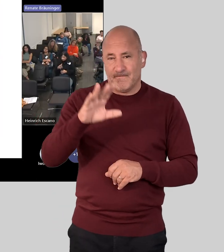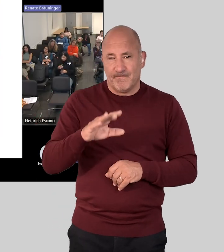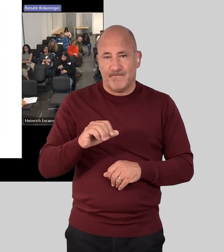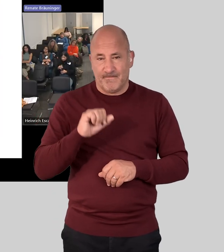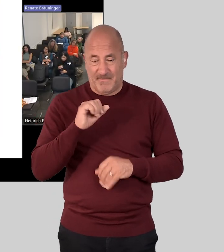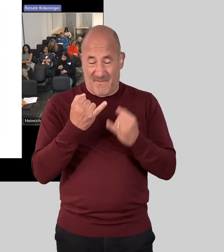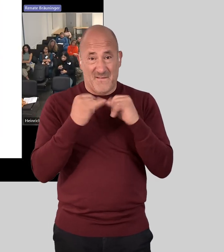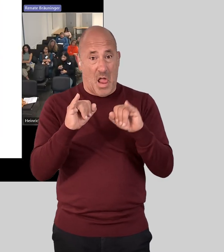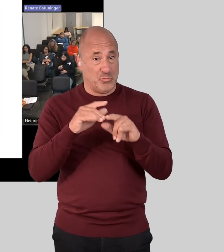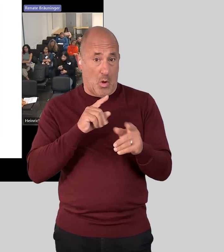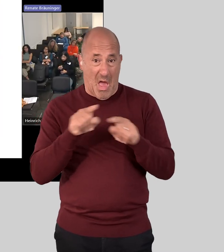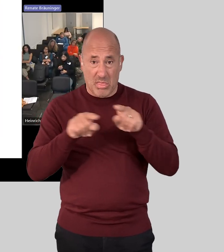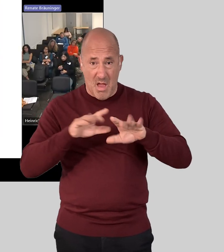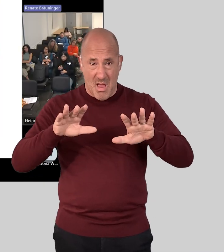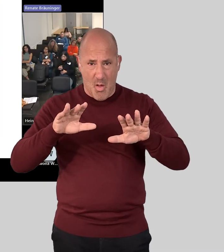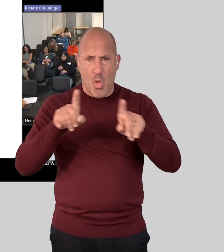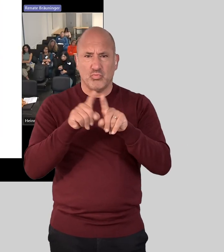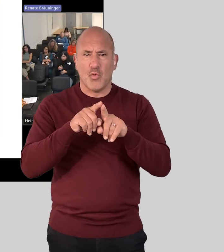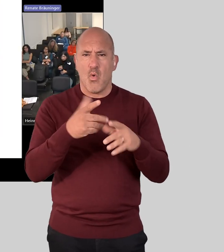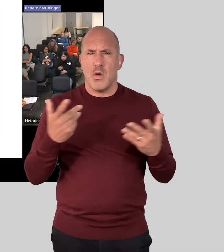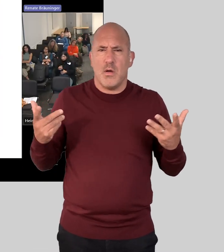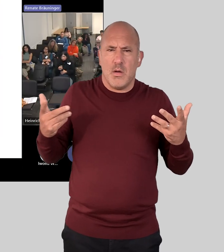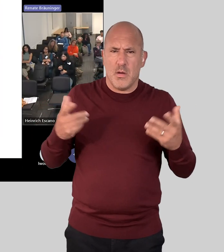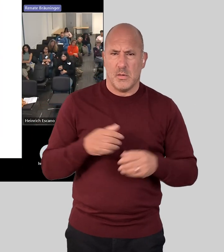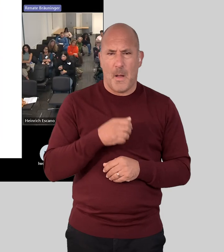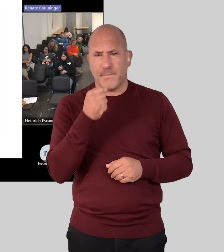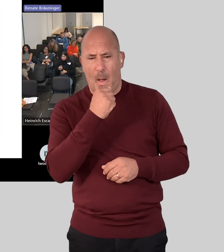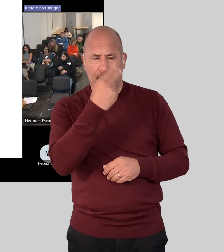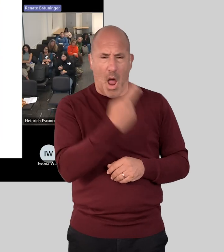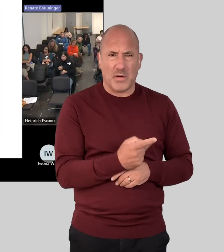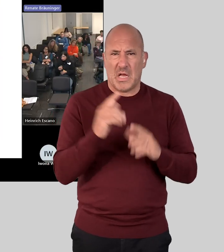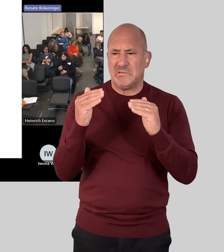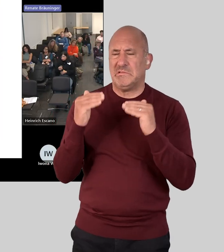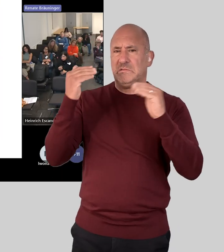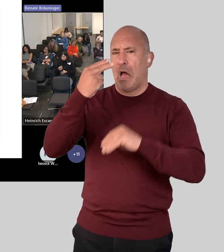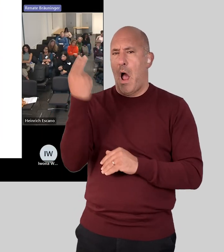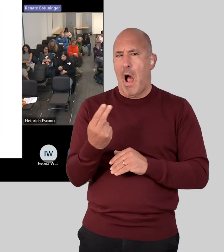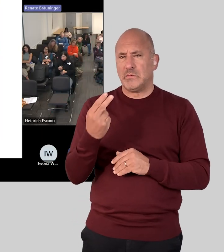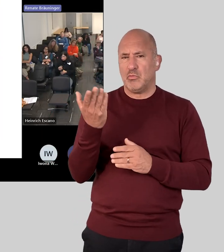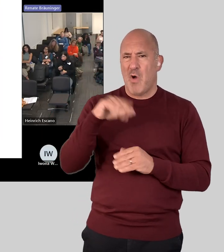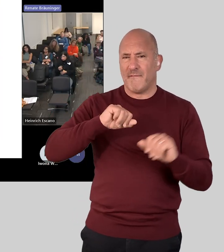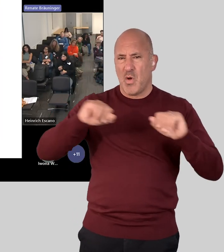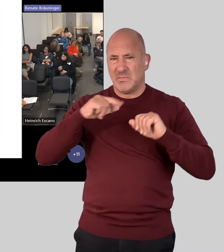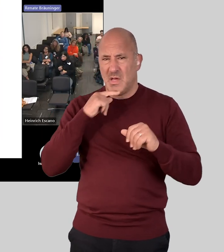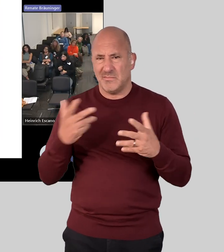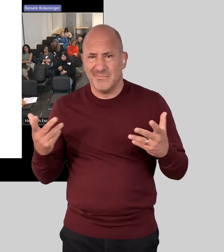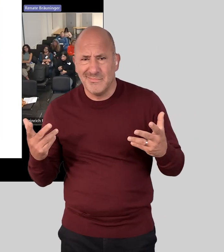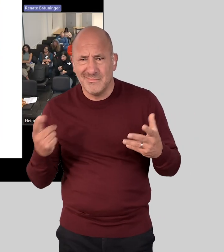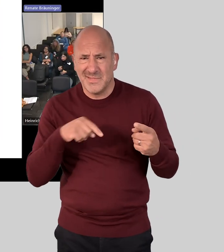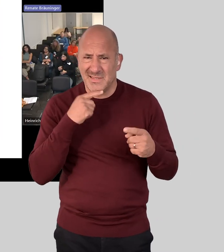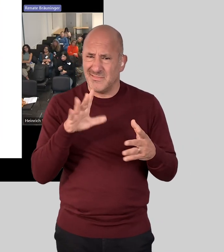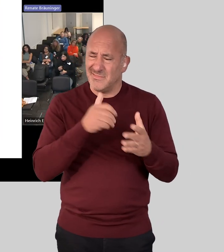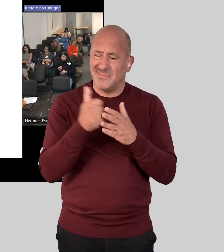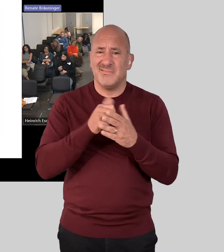vital to grasp how her failure to do either, along with her leveling of any distinction